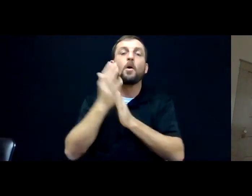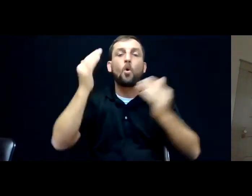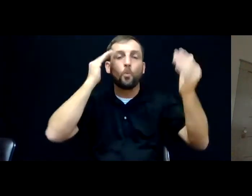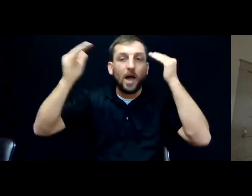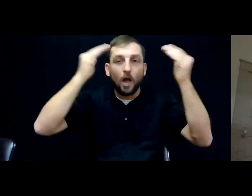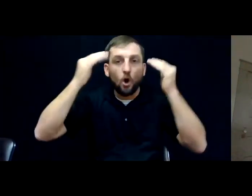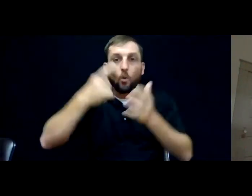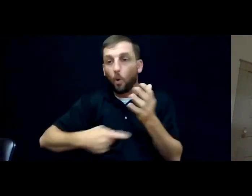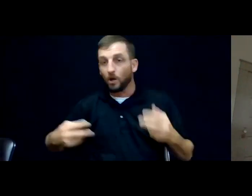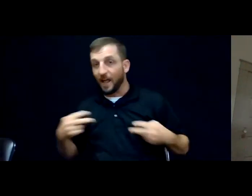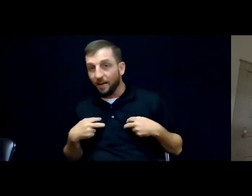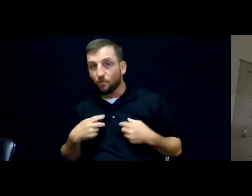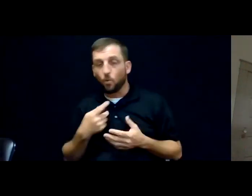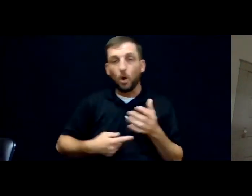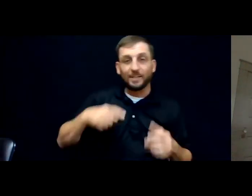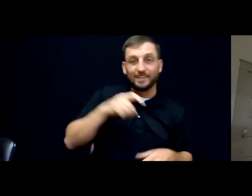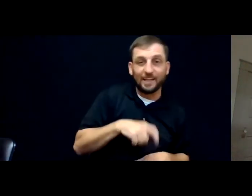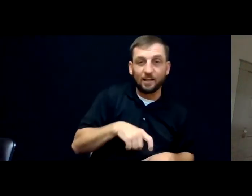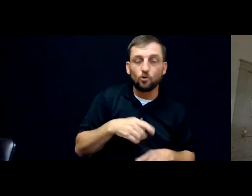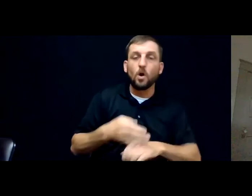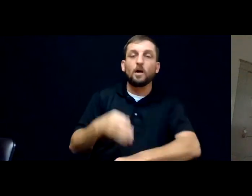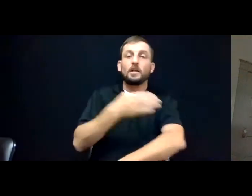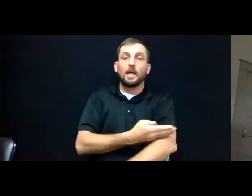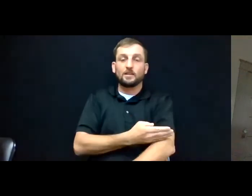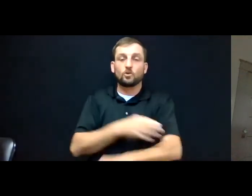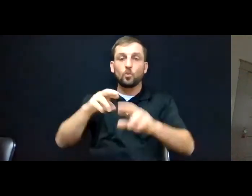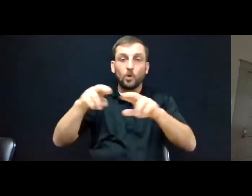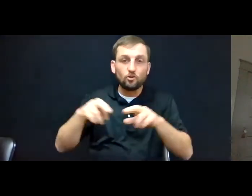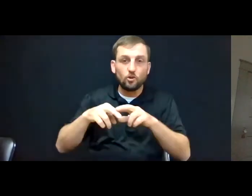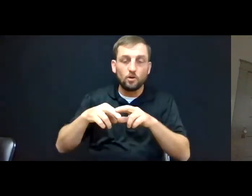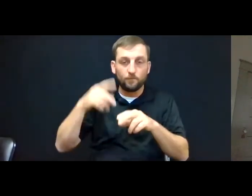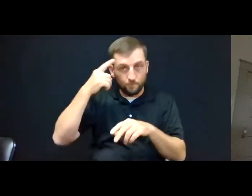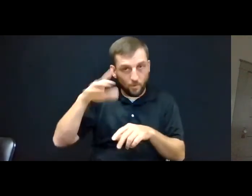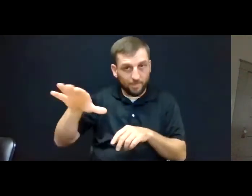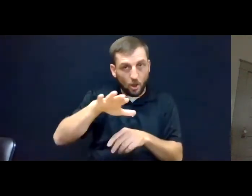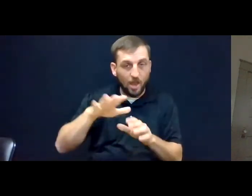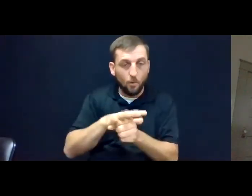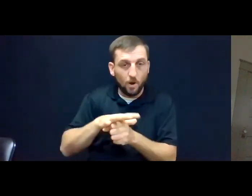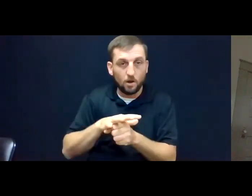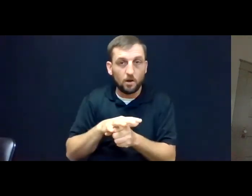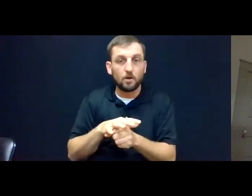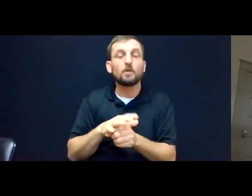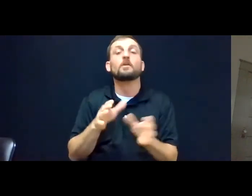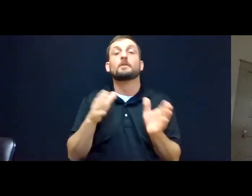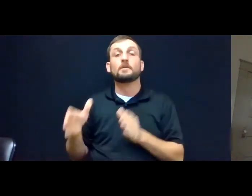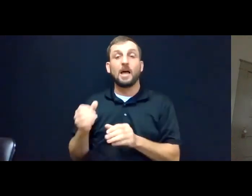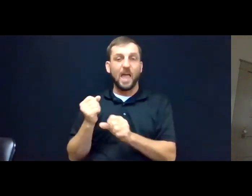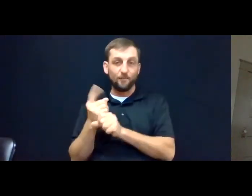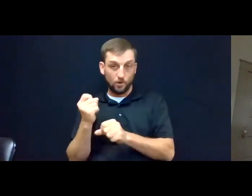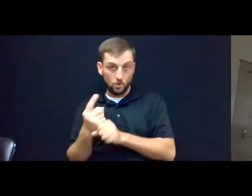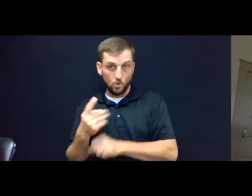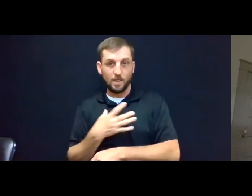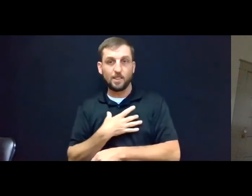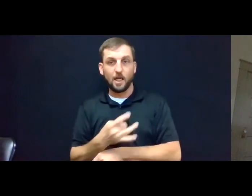enhance regional mobility for residents in their areas. And then every year we like to touch base with